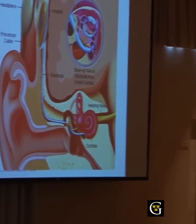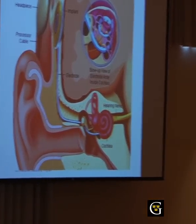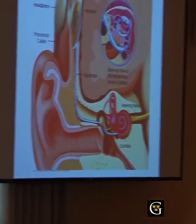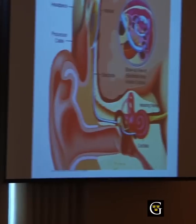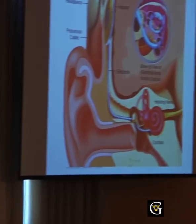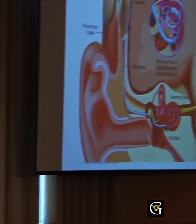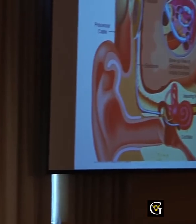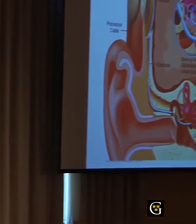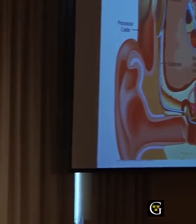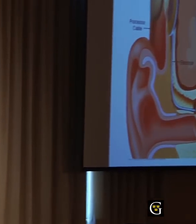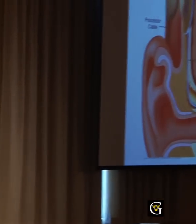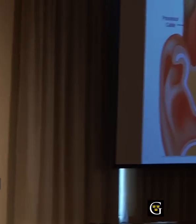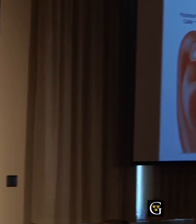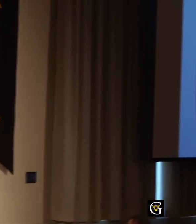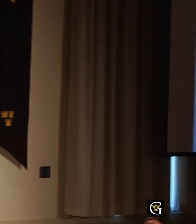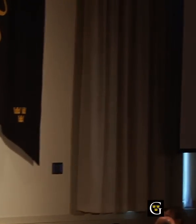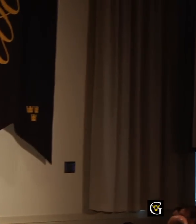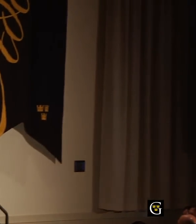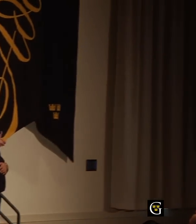101.